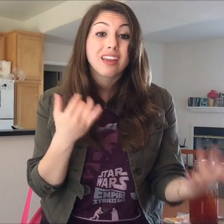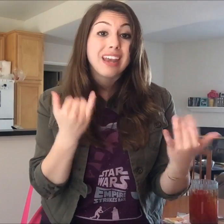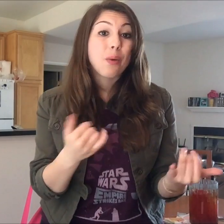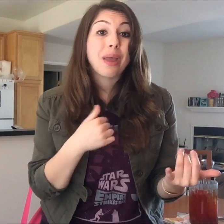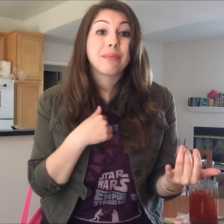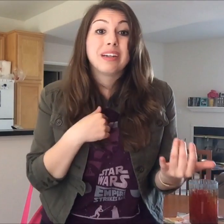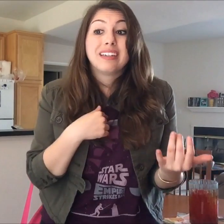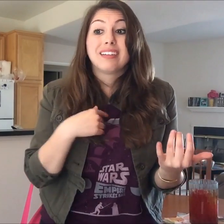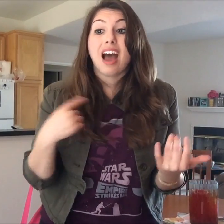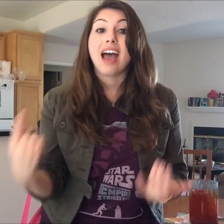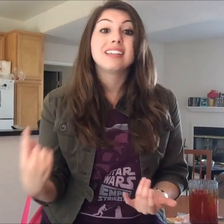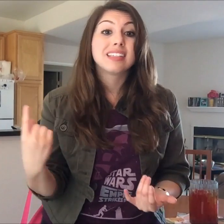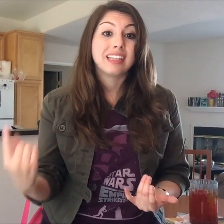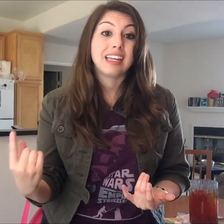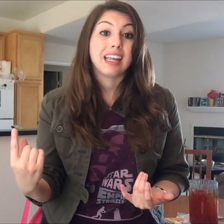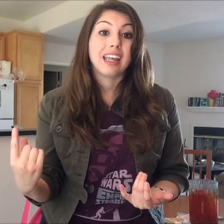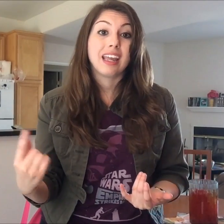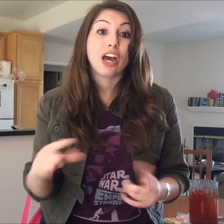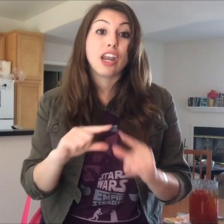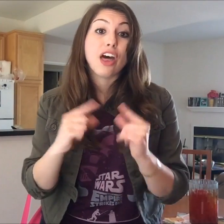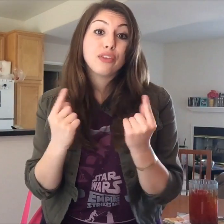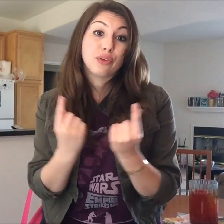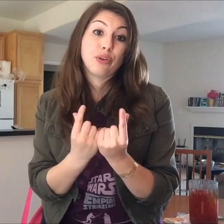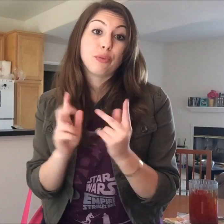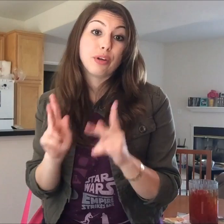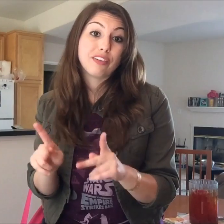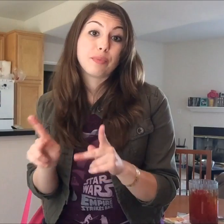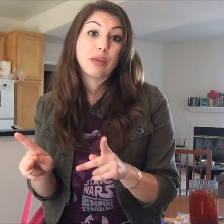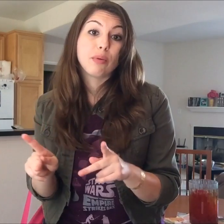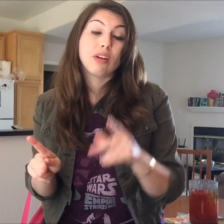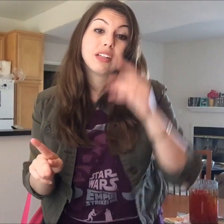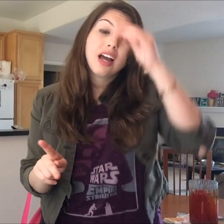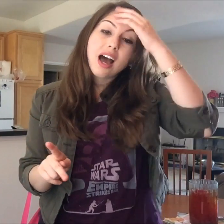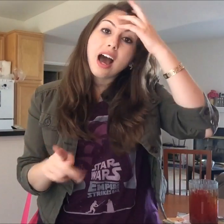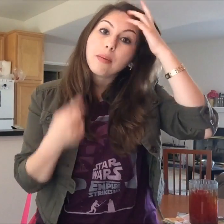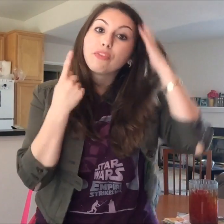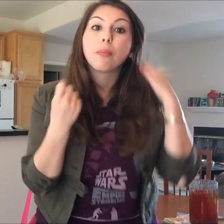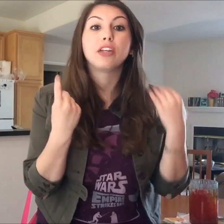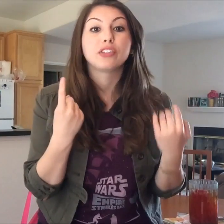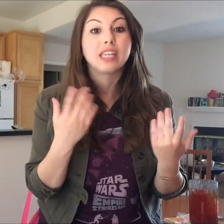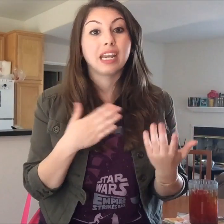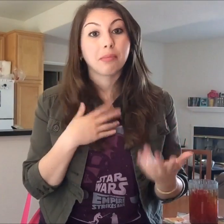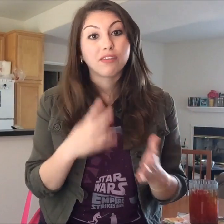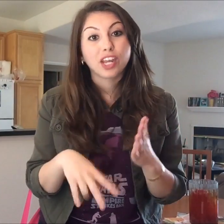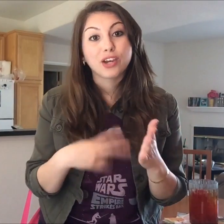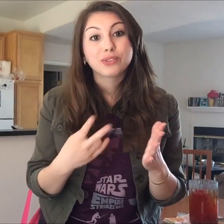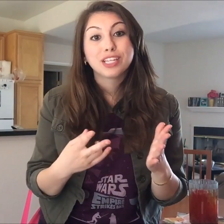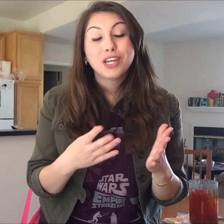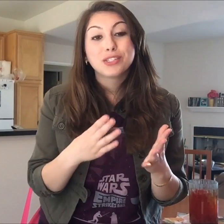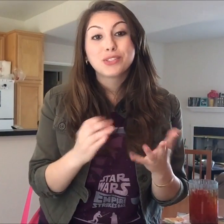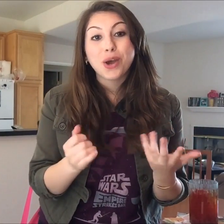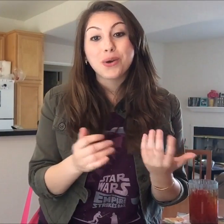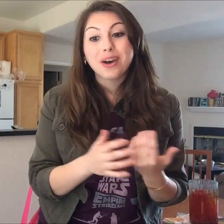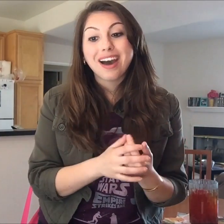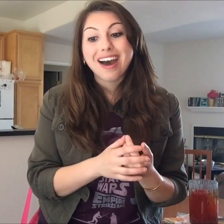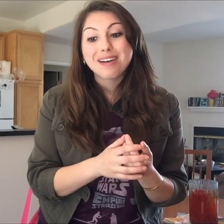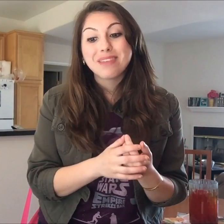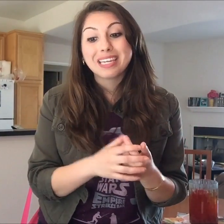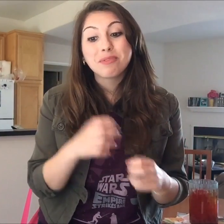now I'm isolating another group of people from understanding my videos. So it can be